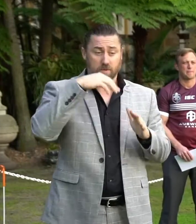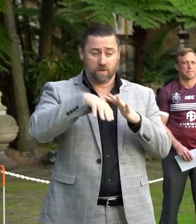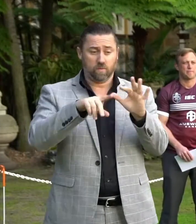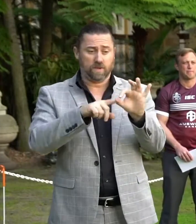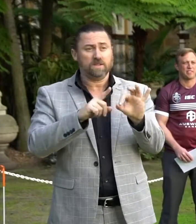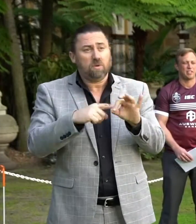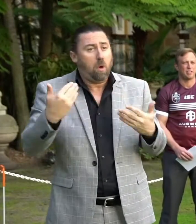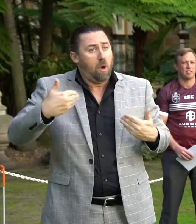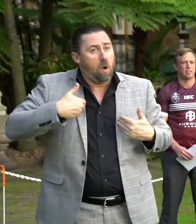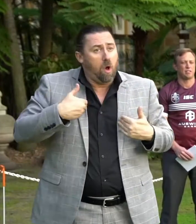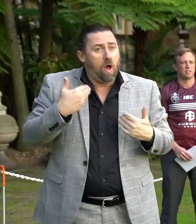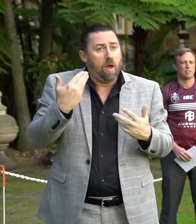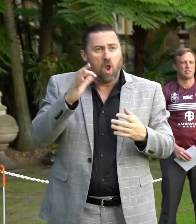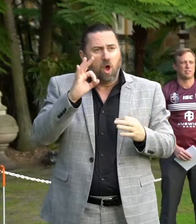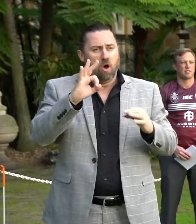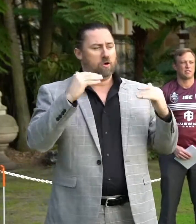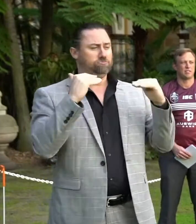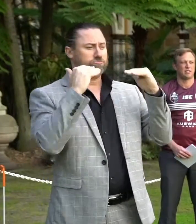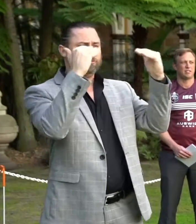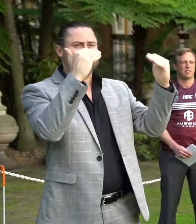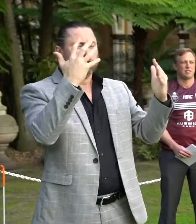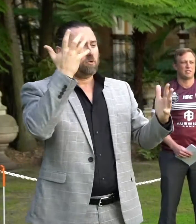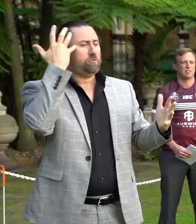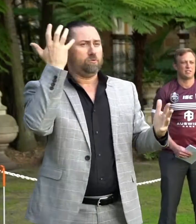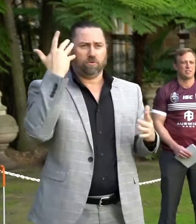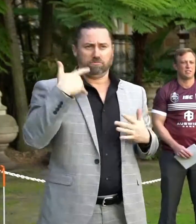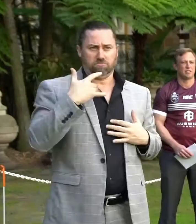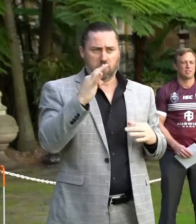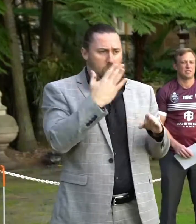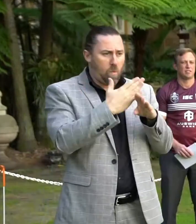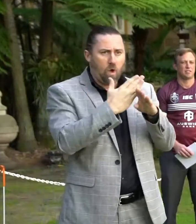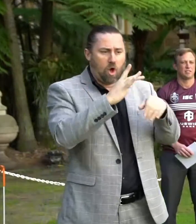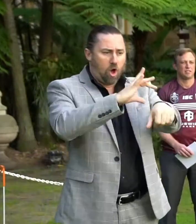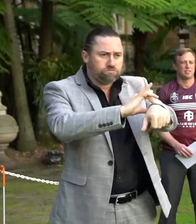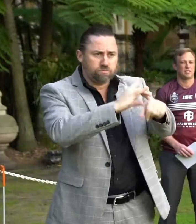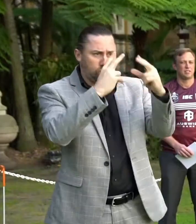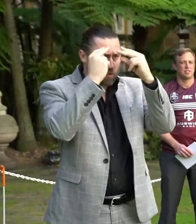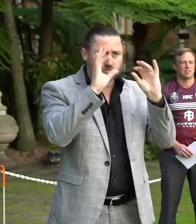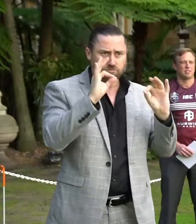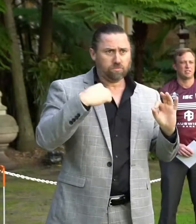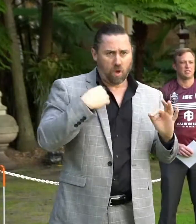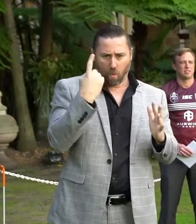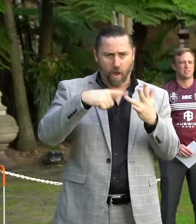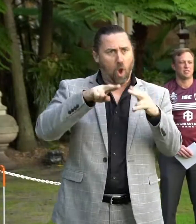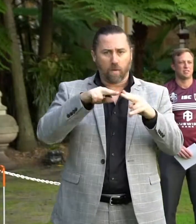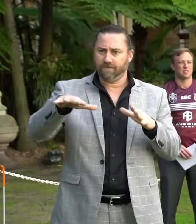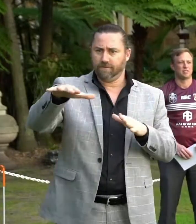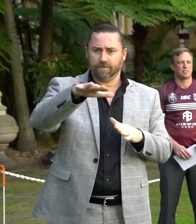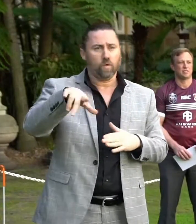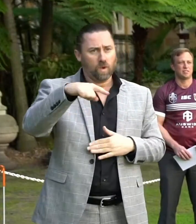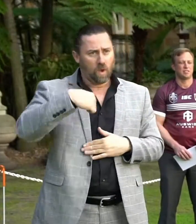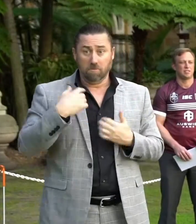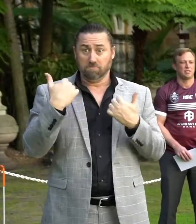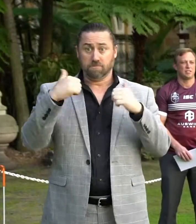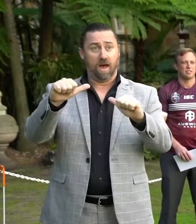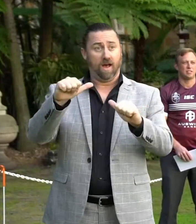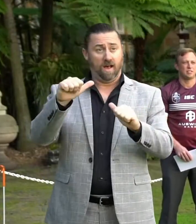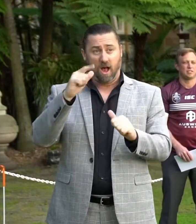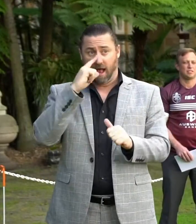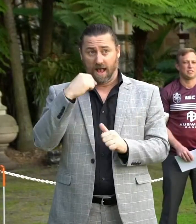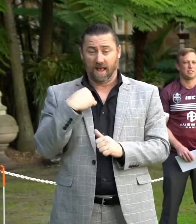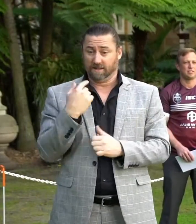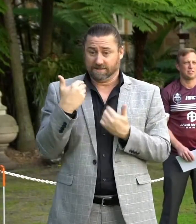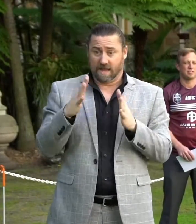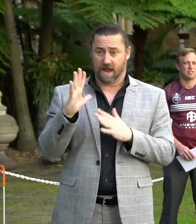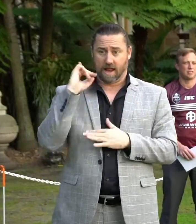regard myself as part of that cohort, I'm not a frontline healthcare worker, could access the vaccine was last